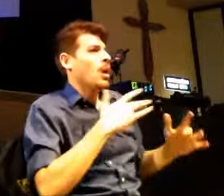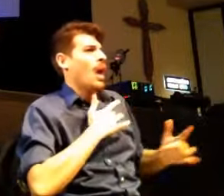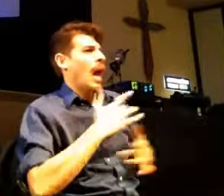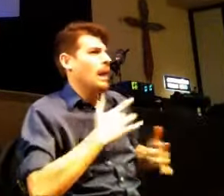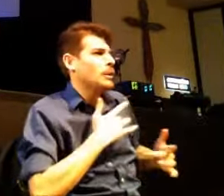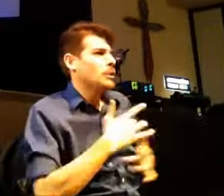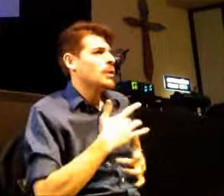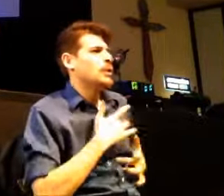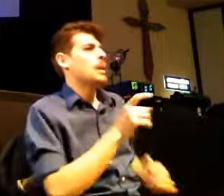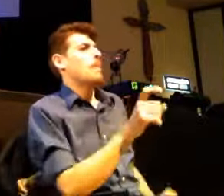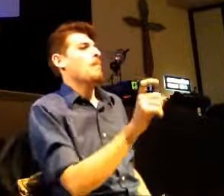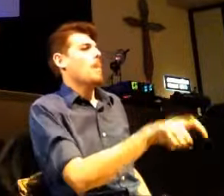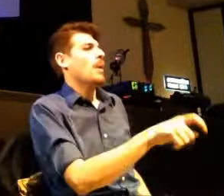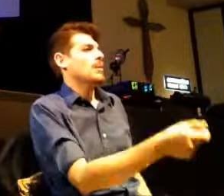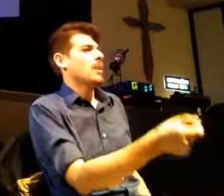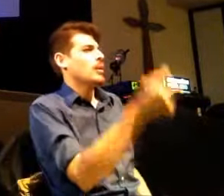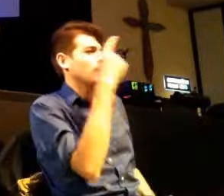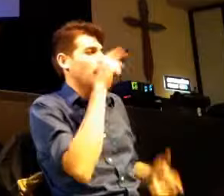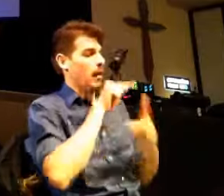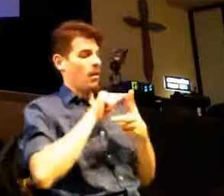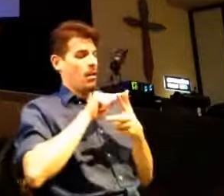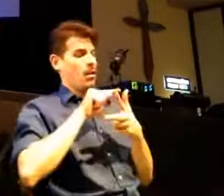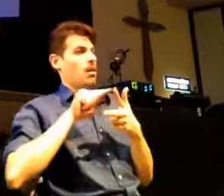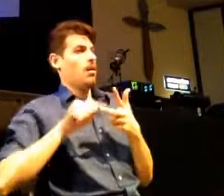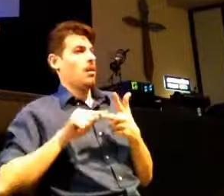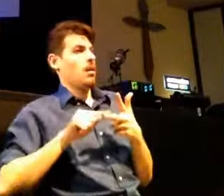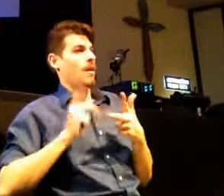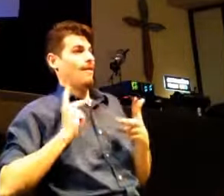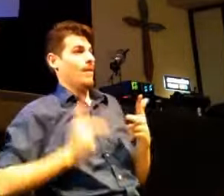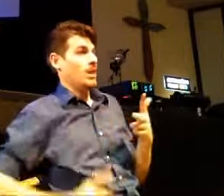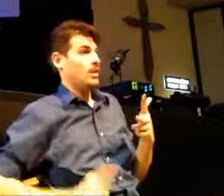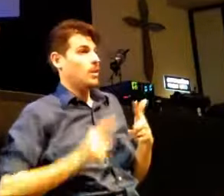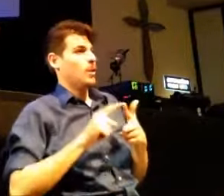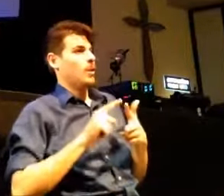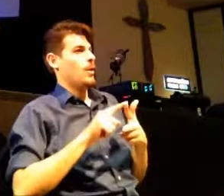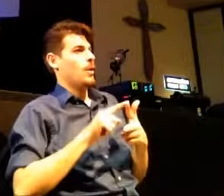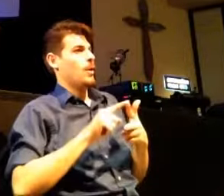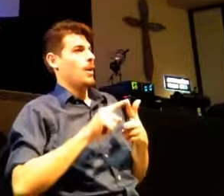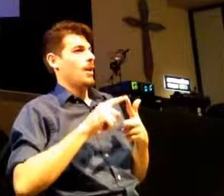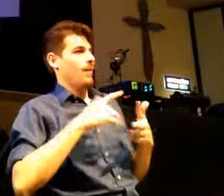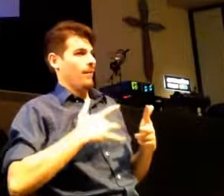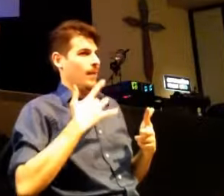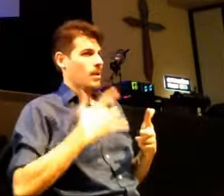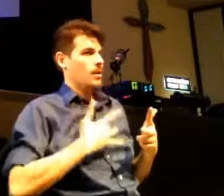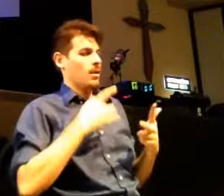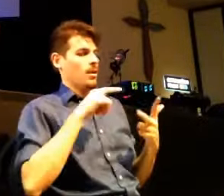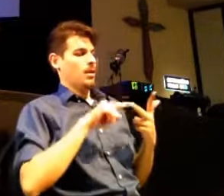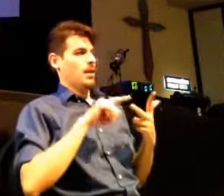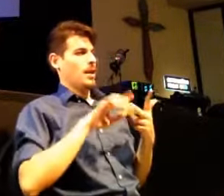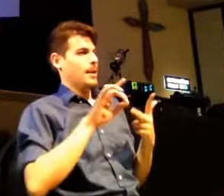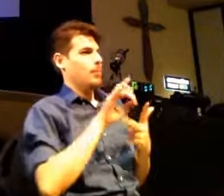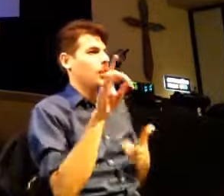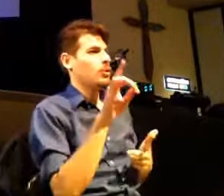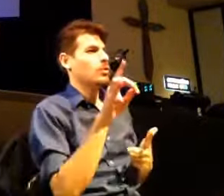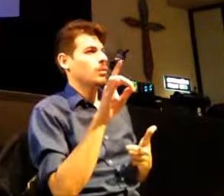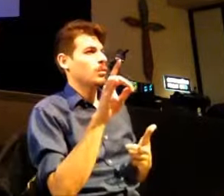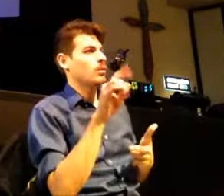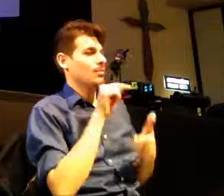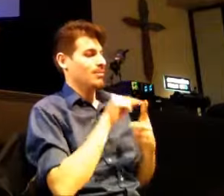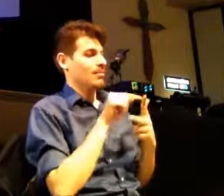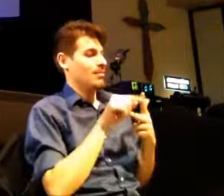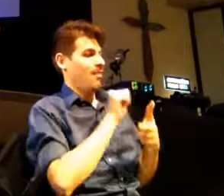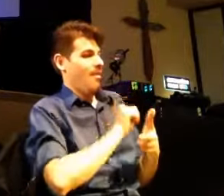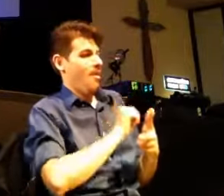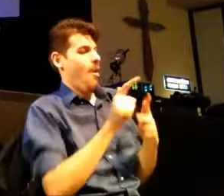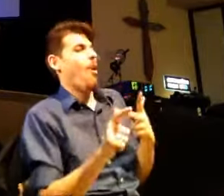it's something that affects us physically, emotionally, and spiritually. And that you need all of those components in there. Anxiety,